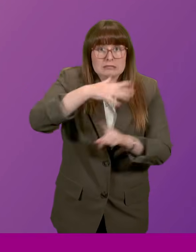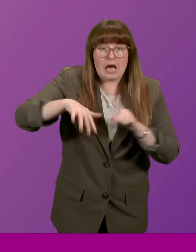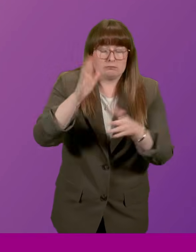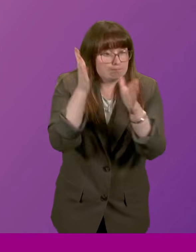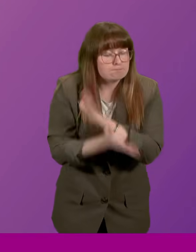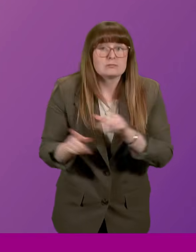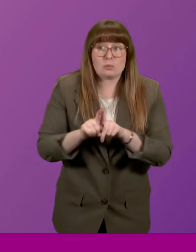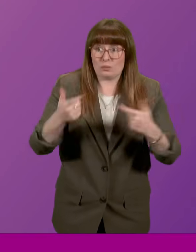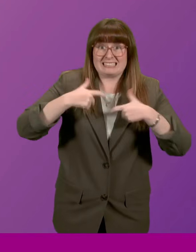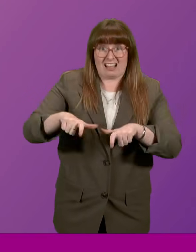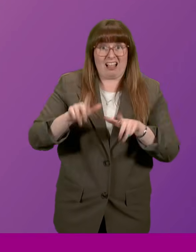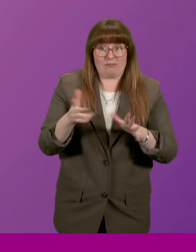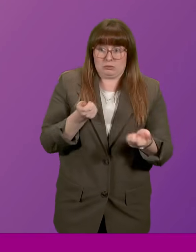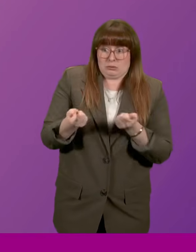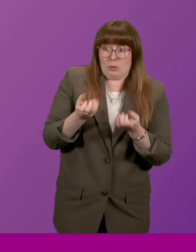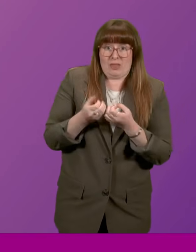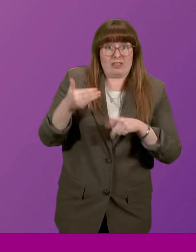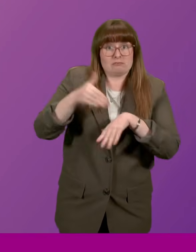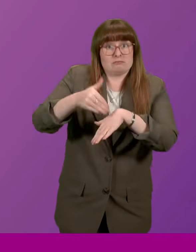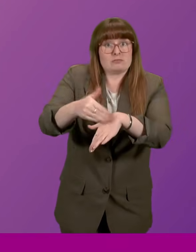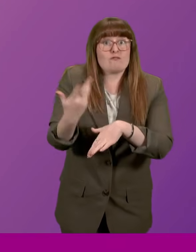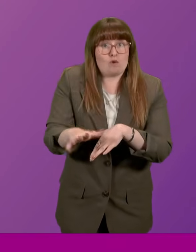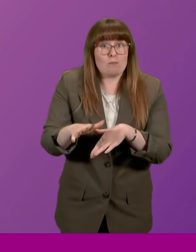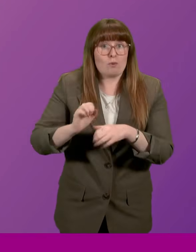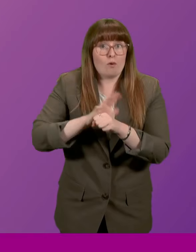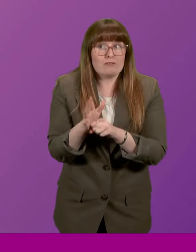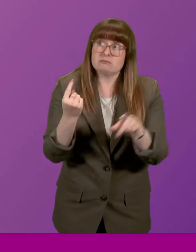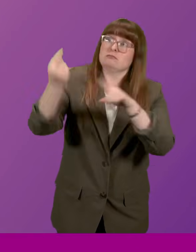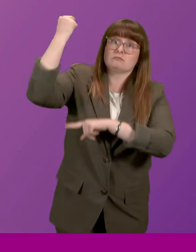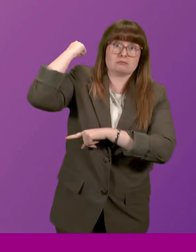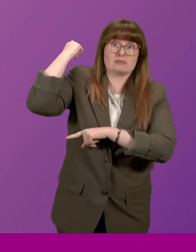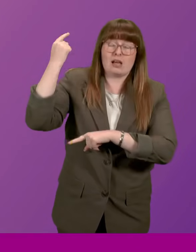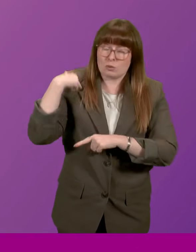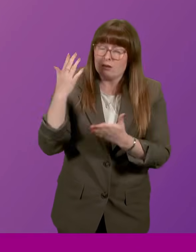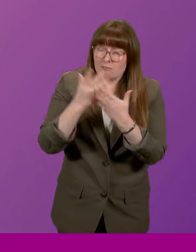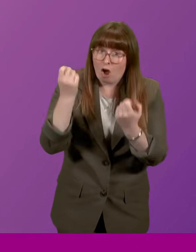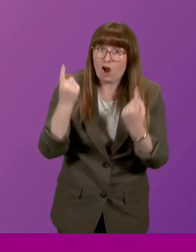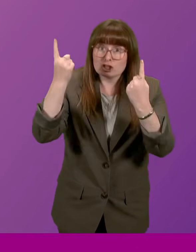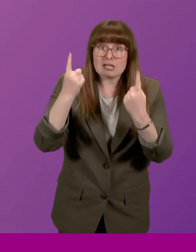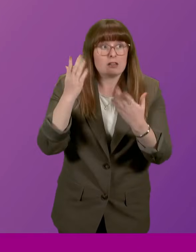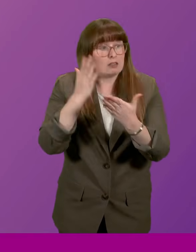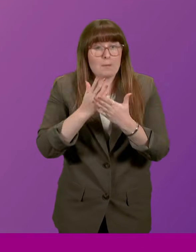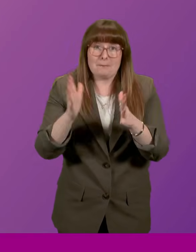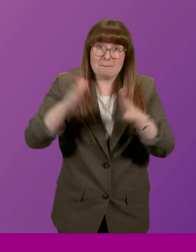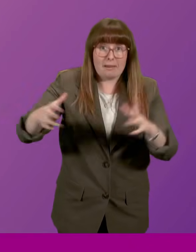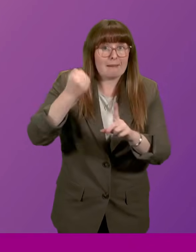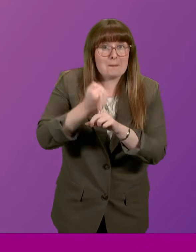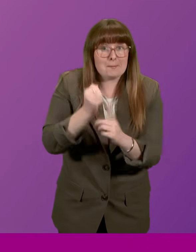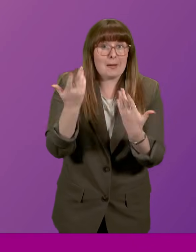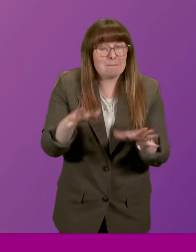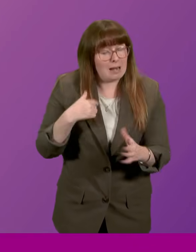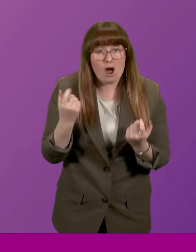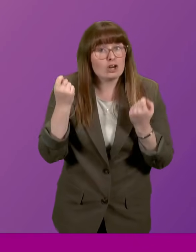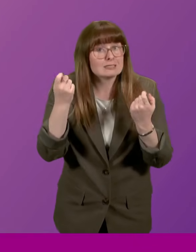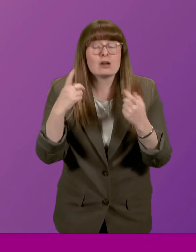still dealing with the consequences of COVID. So I understand the scale of the impact and the damage that was done, and obviously, as